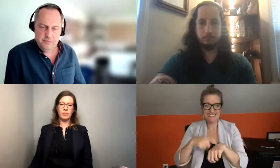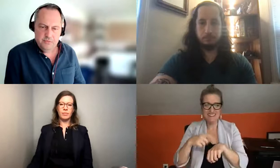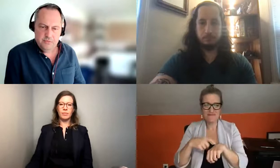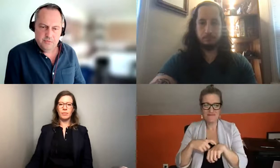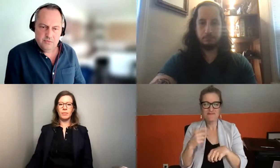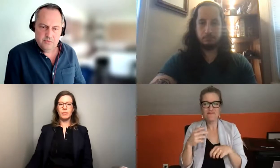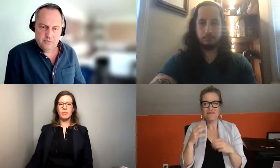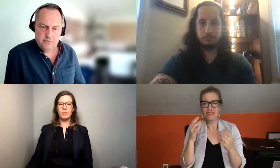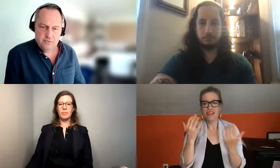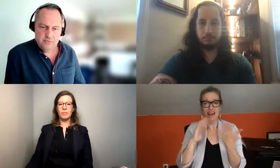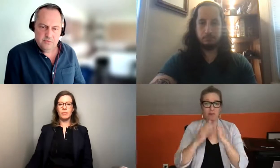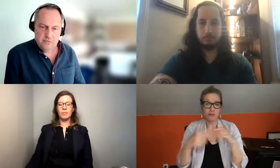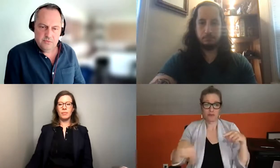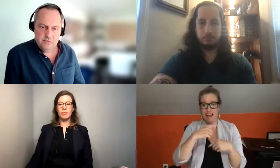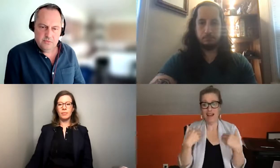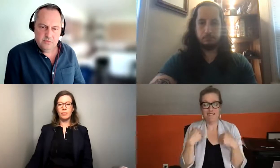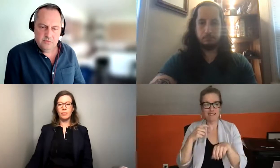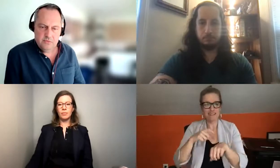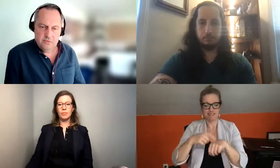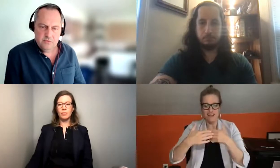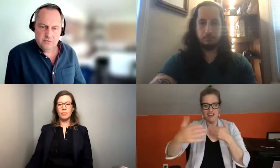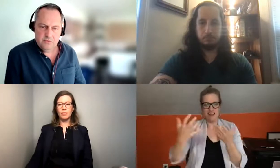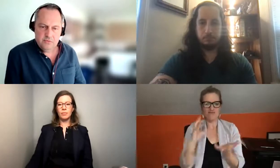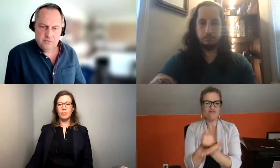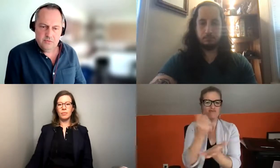incredibly mind-blowing and really exciting at the same time.